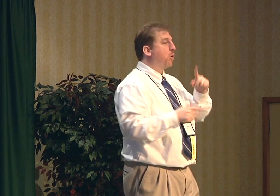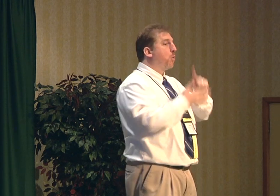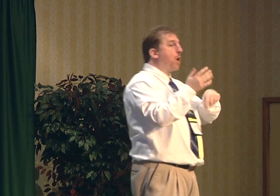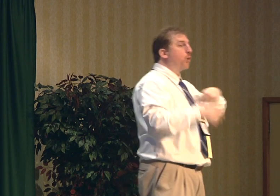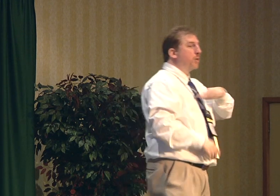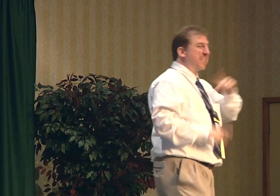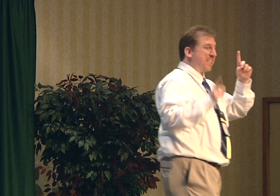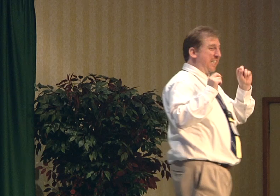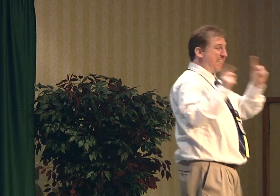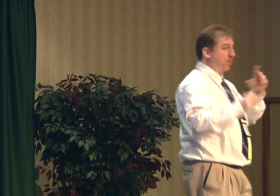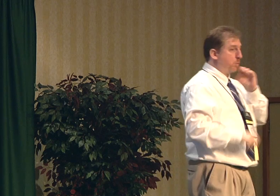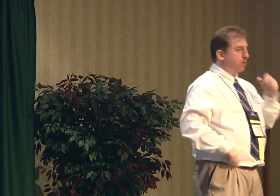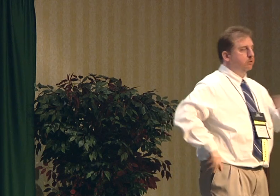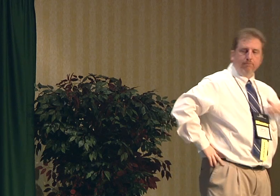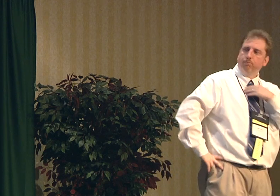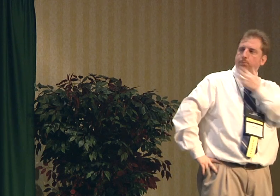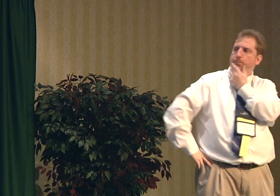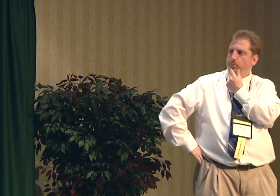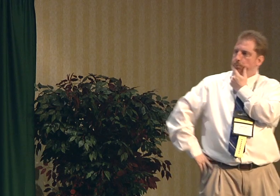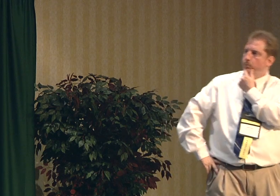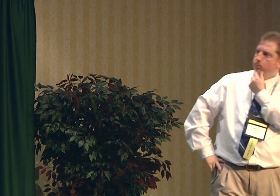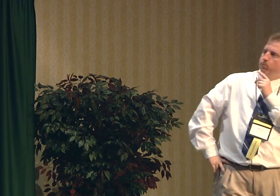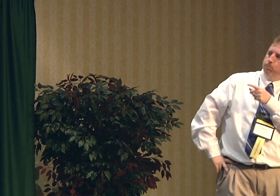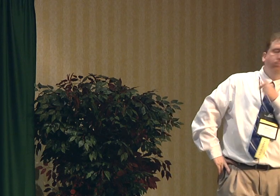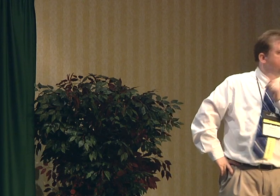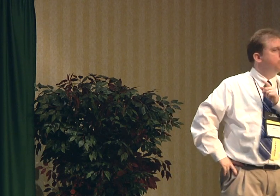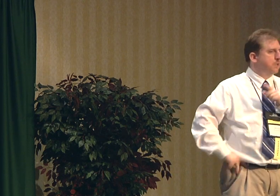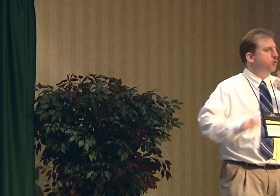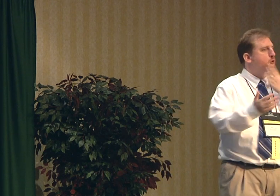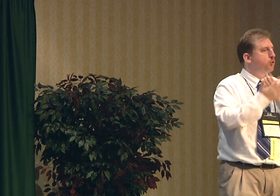for discussing healthcare. And what we did